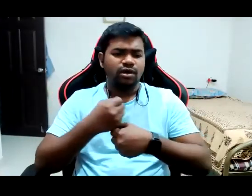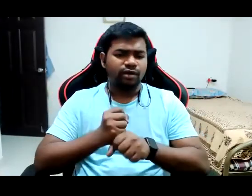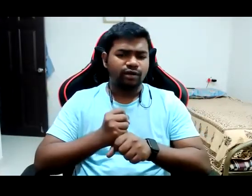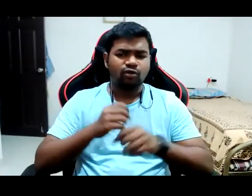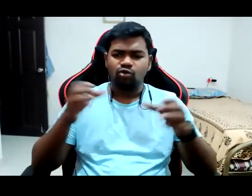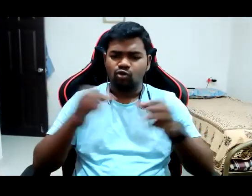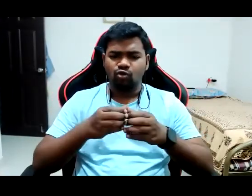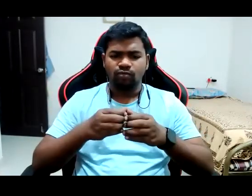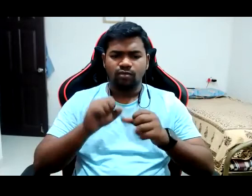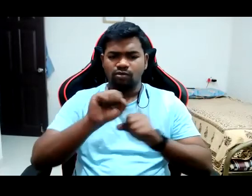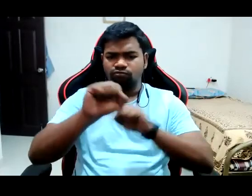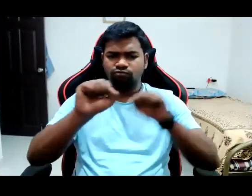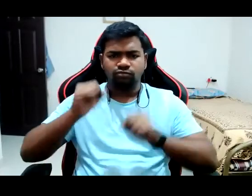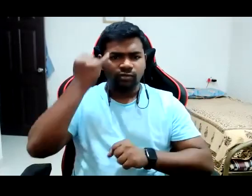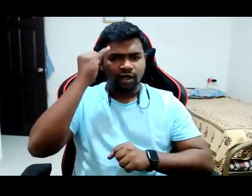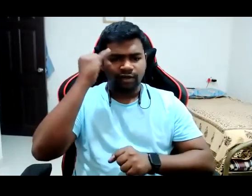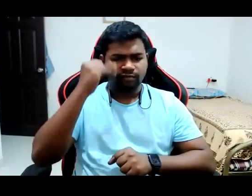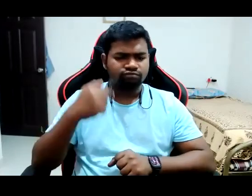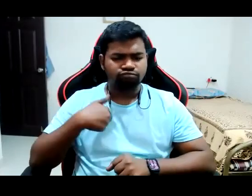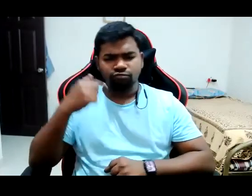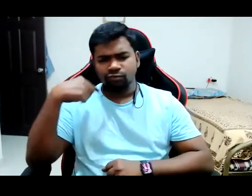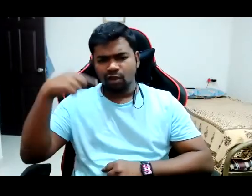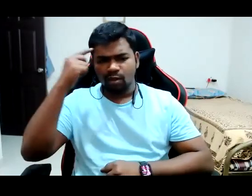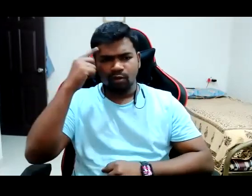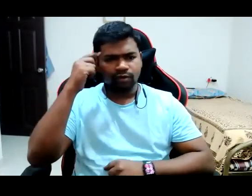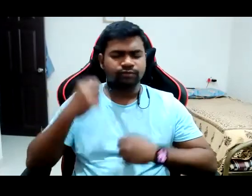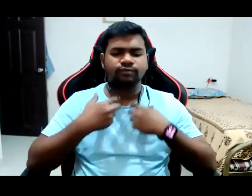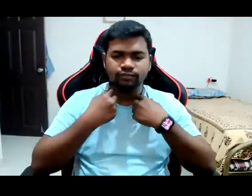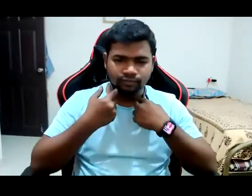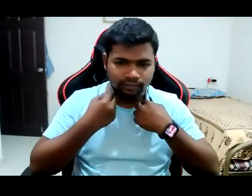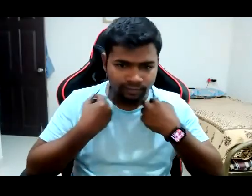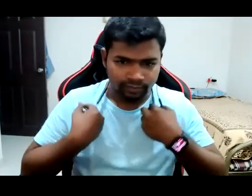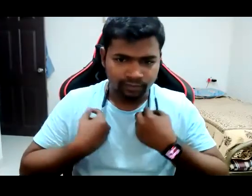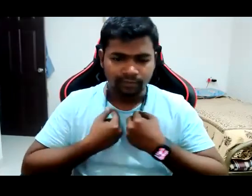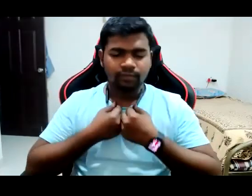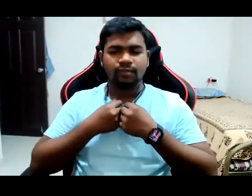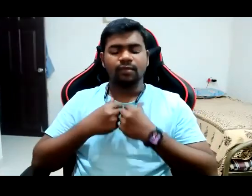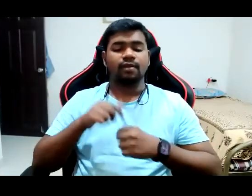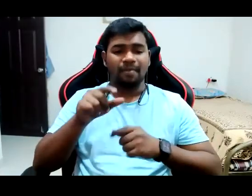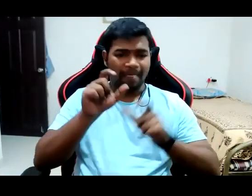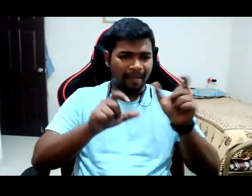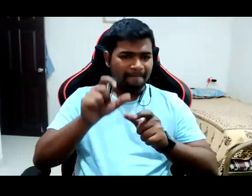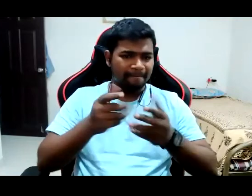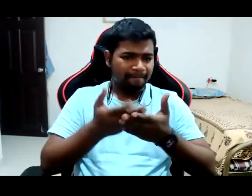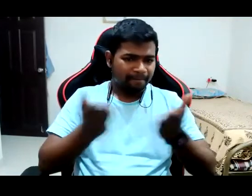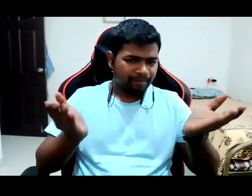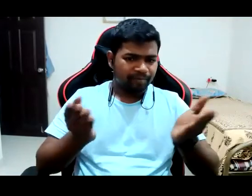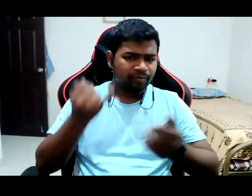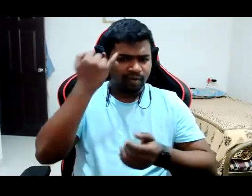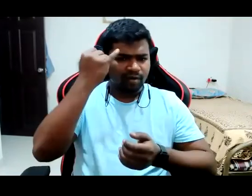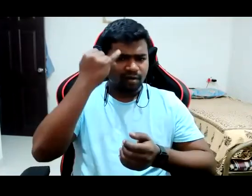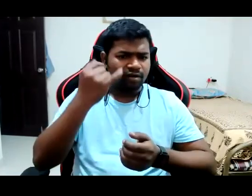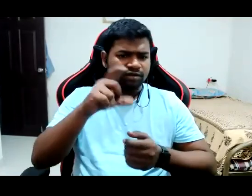to the ideas. This is what my Yeah. request was. So the participant intros and the ideas channels